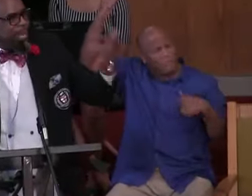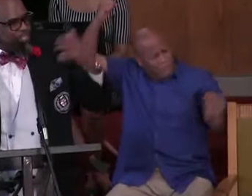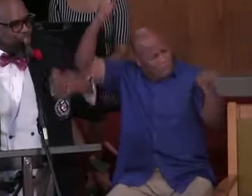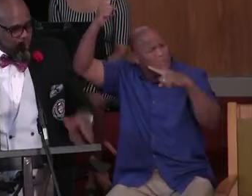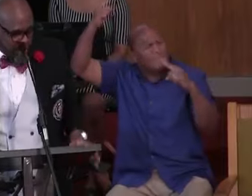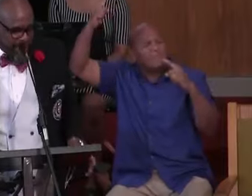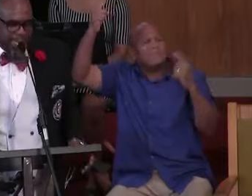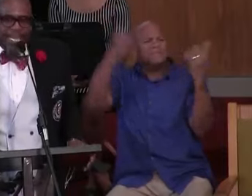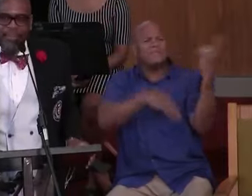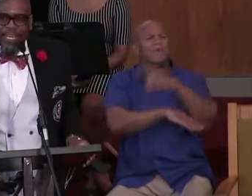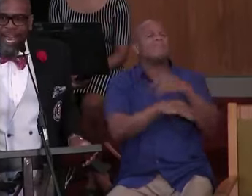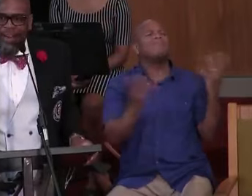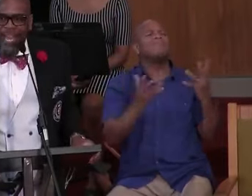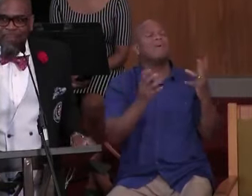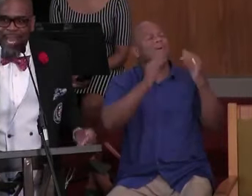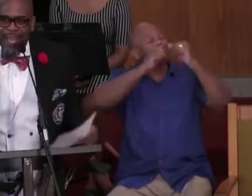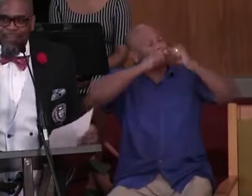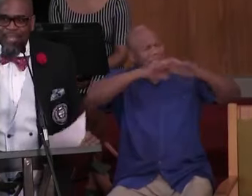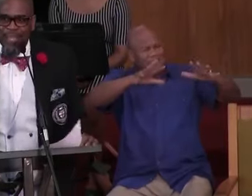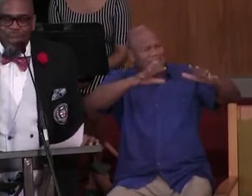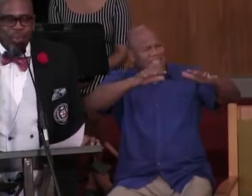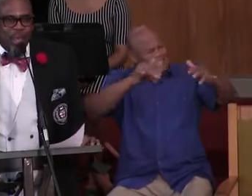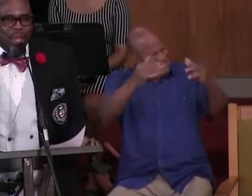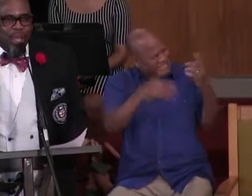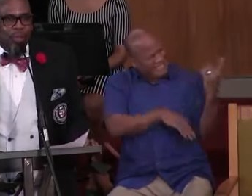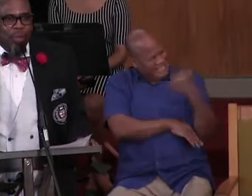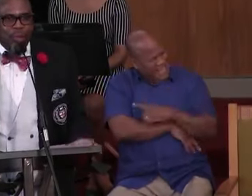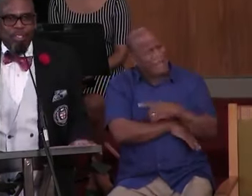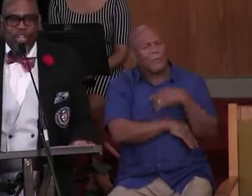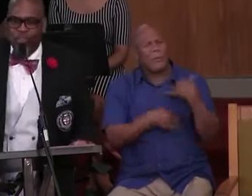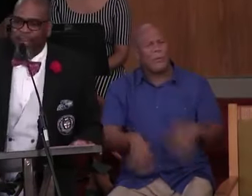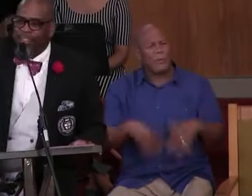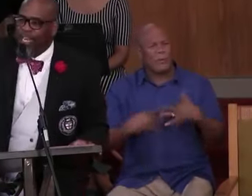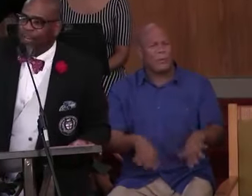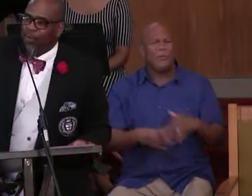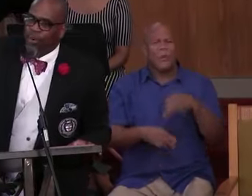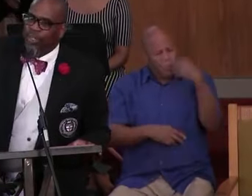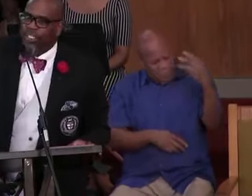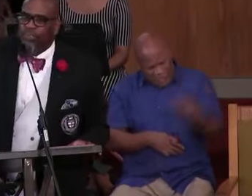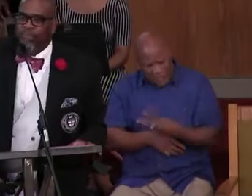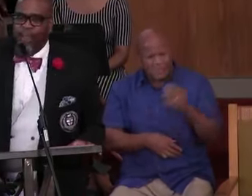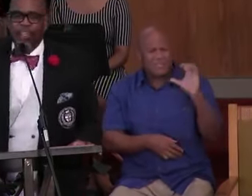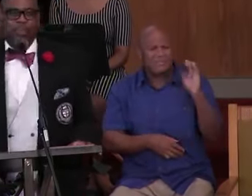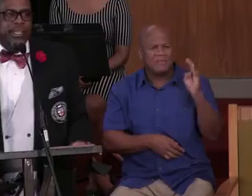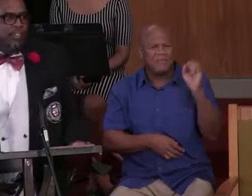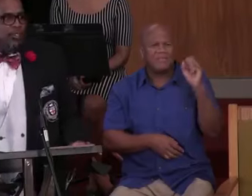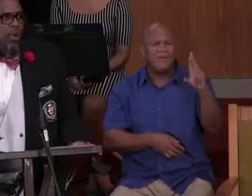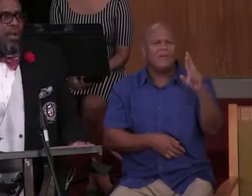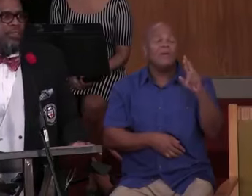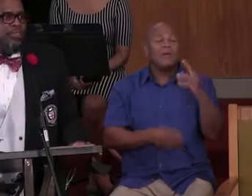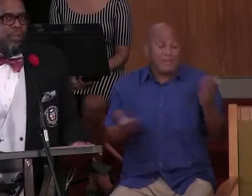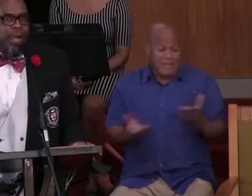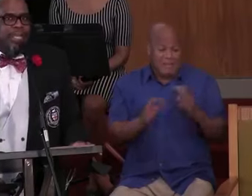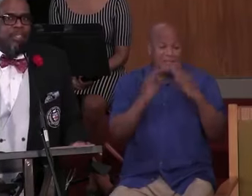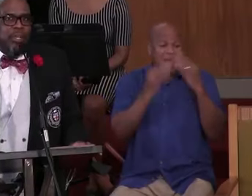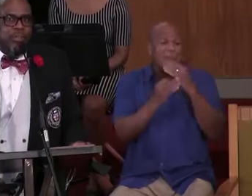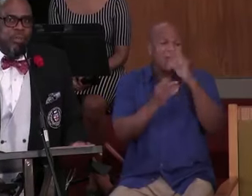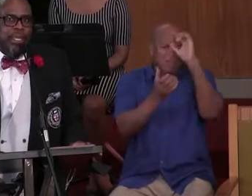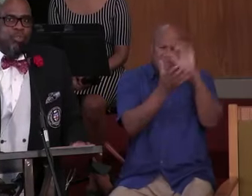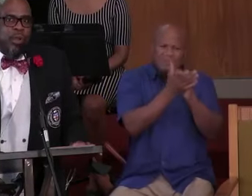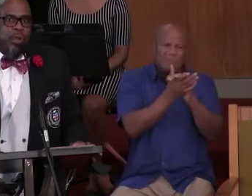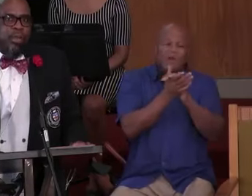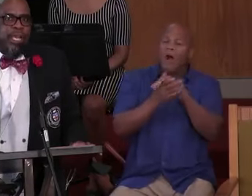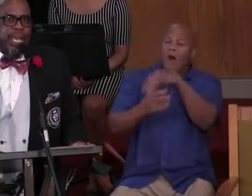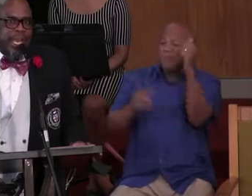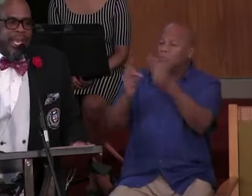We bless you even now. Amen. Welcome to Church by the Side of the Road. We're just a family of believers drawing others to Christ through